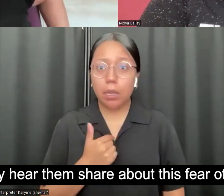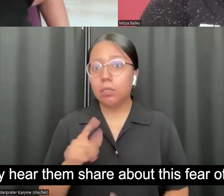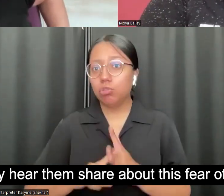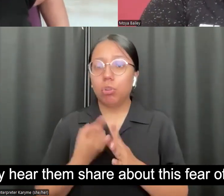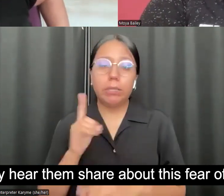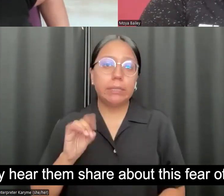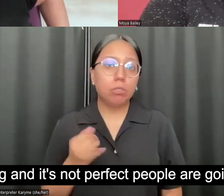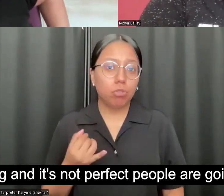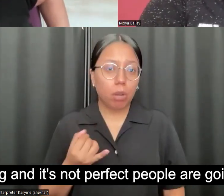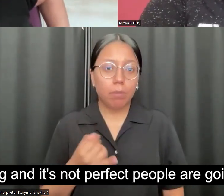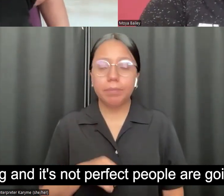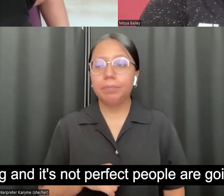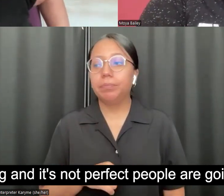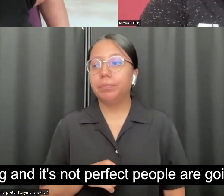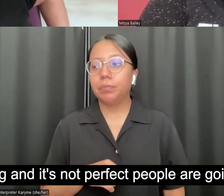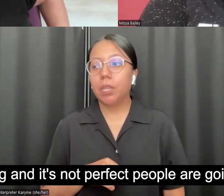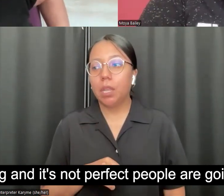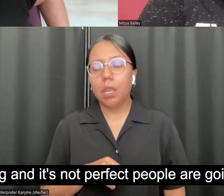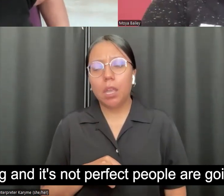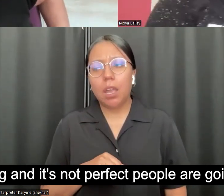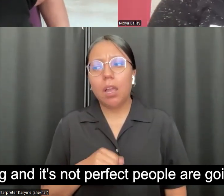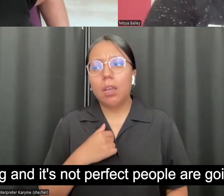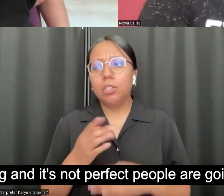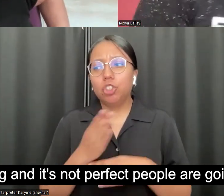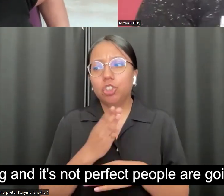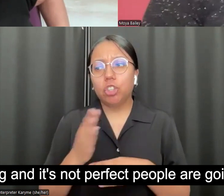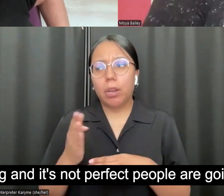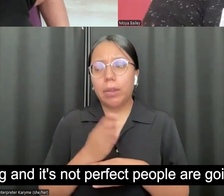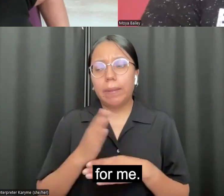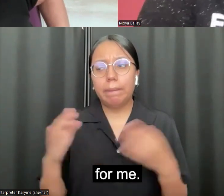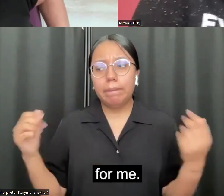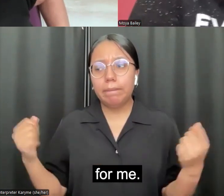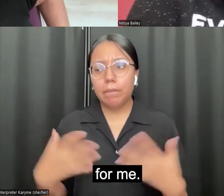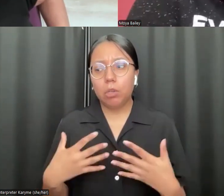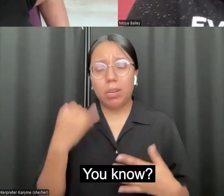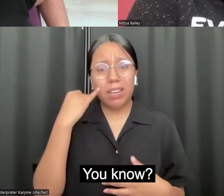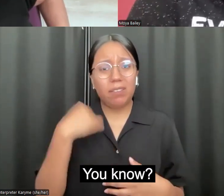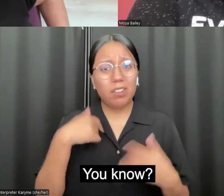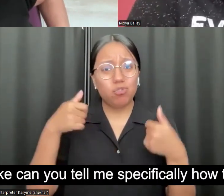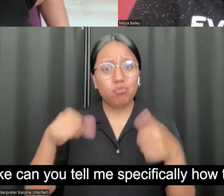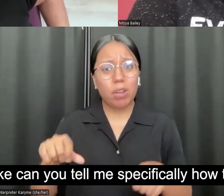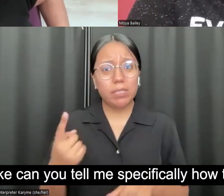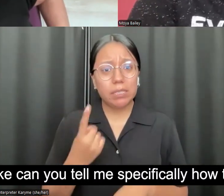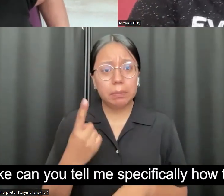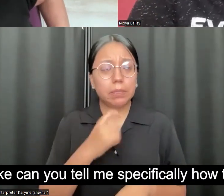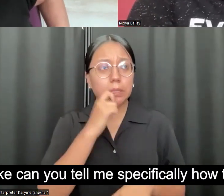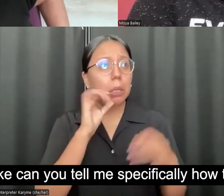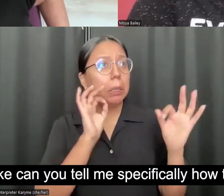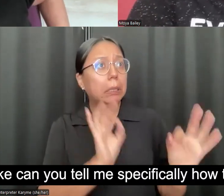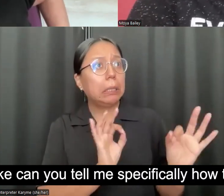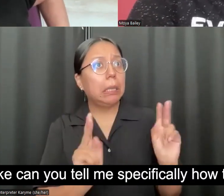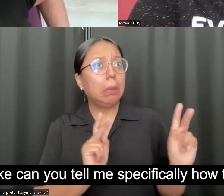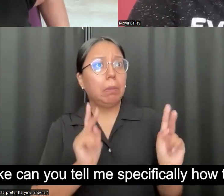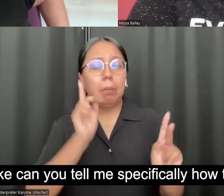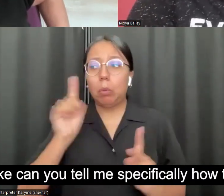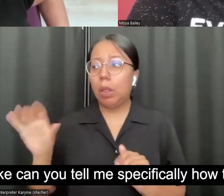really hear them share about this fear of if I try something and it's not perfect, people are going to come for me, or like, can